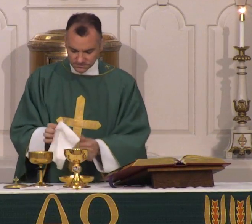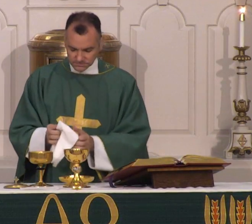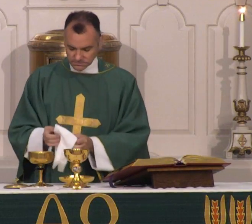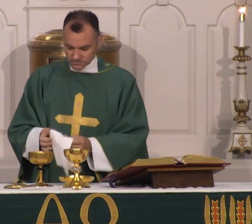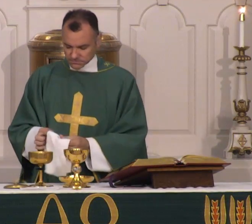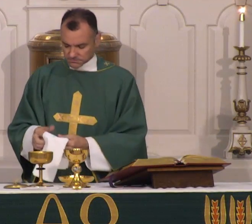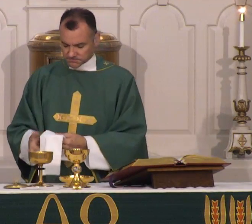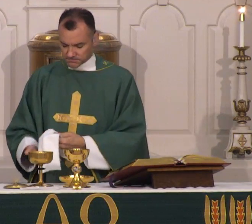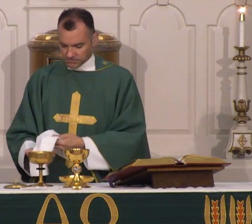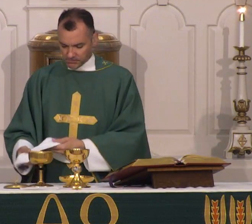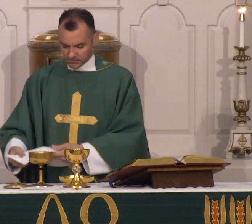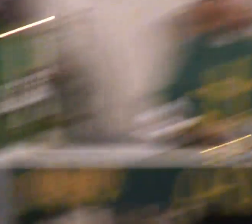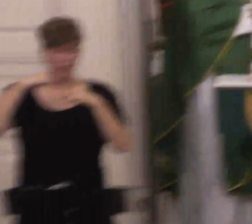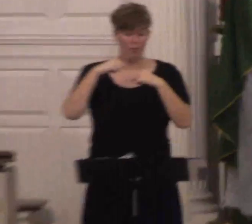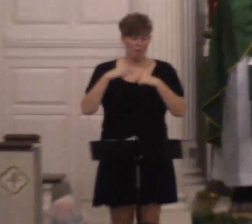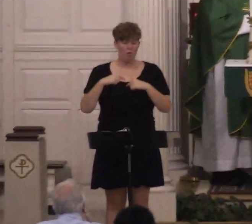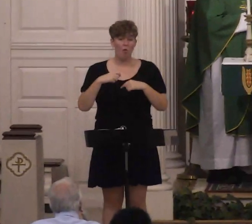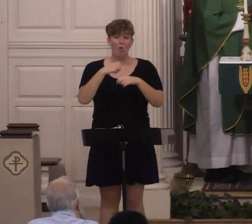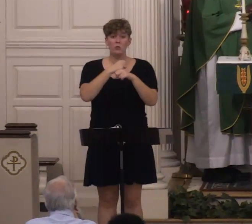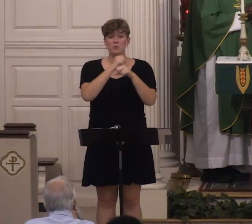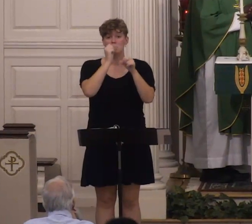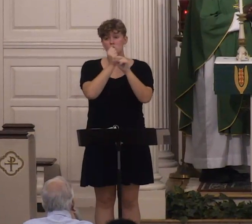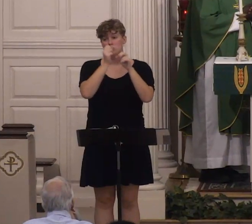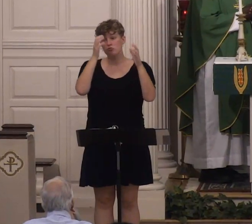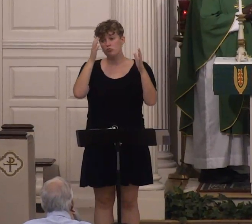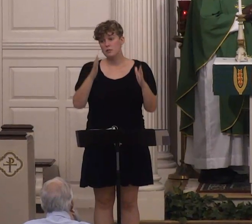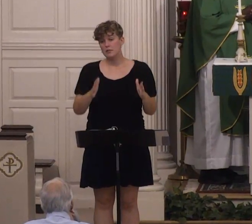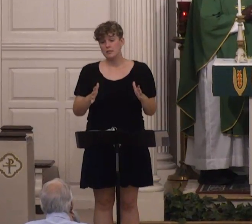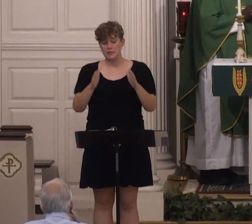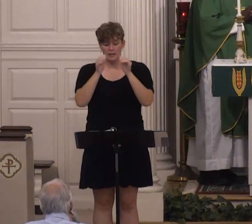from the Holy Ghost,